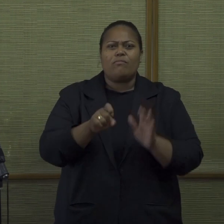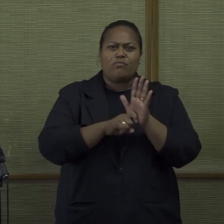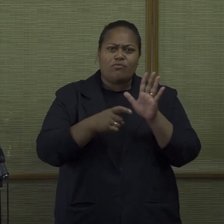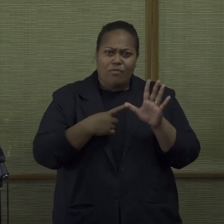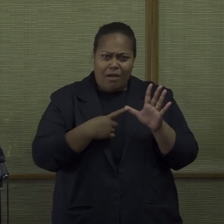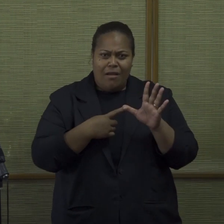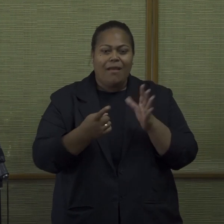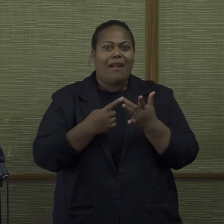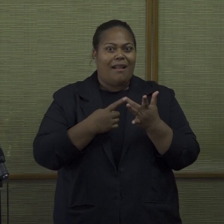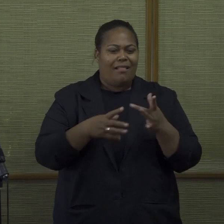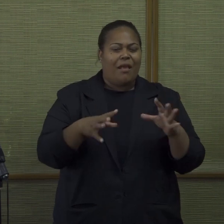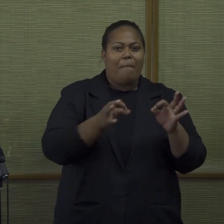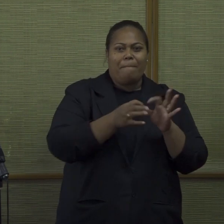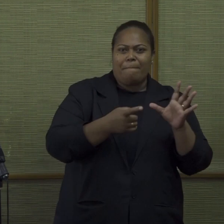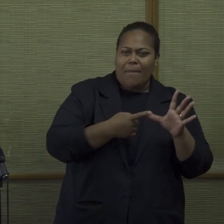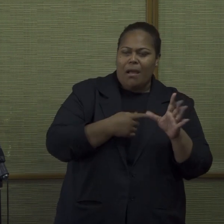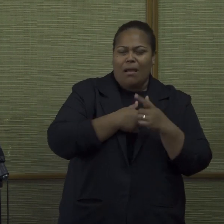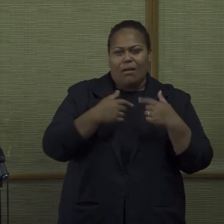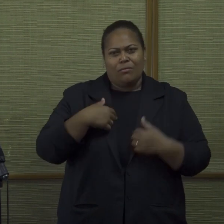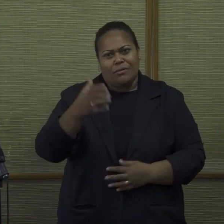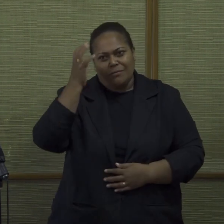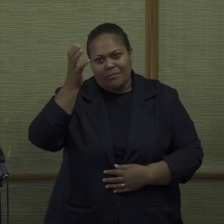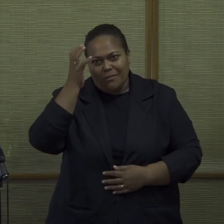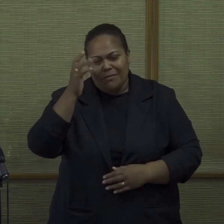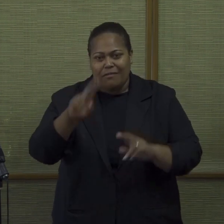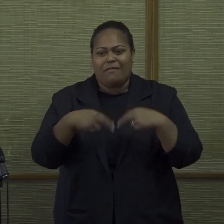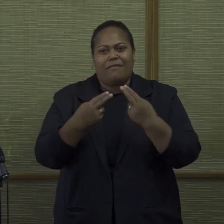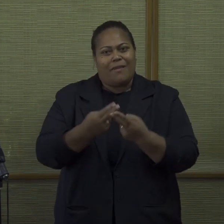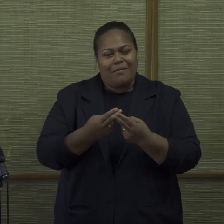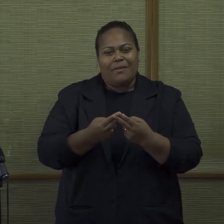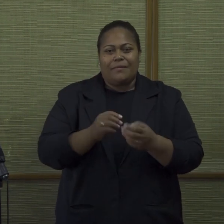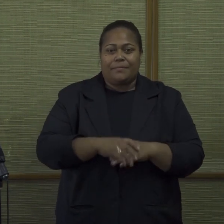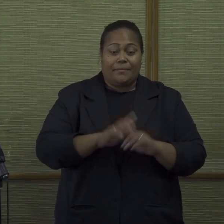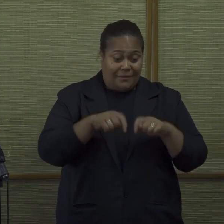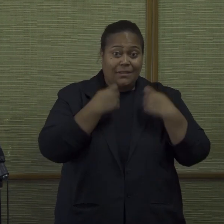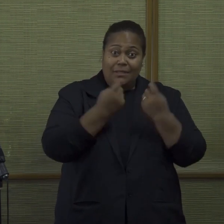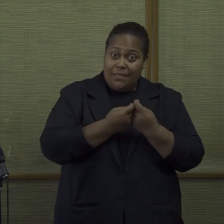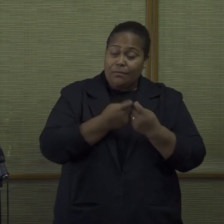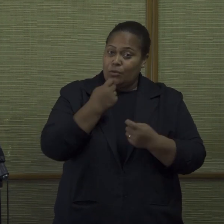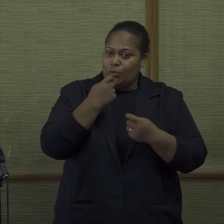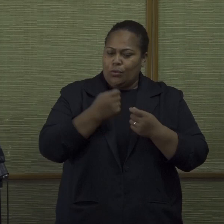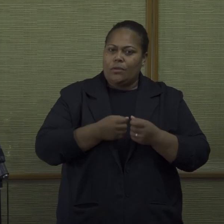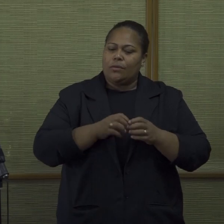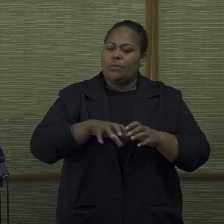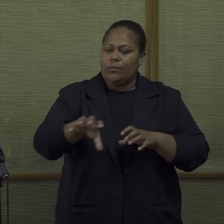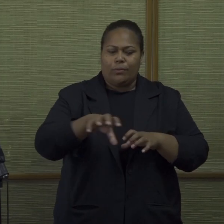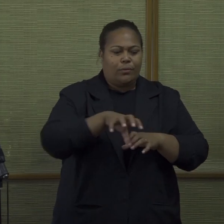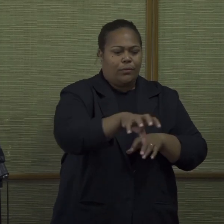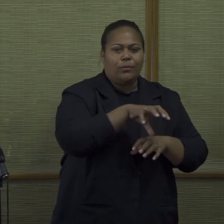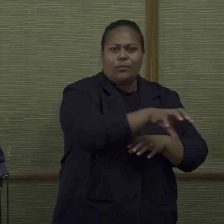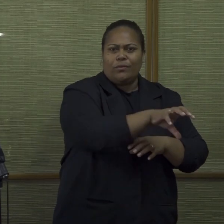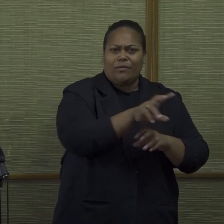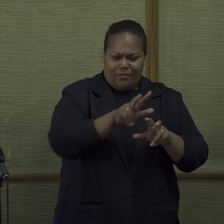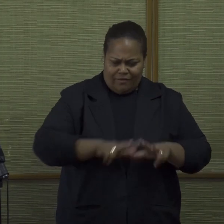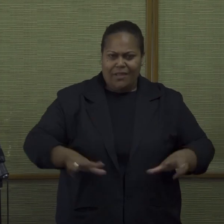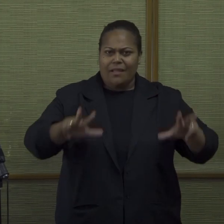extend our sincere condolences to their families. Teams are to be deployed from Viti Levu tomorrow, comprising